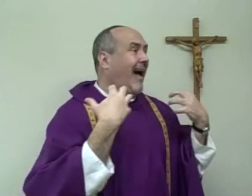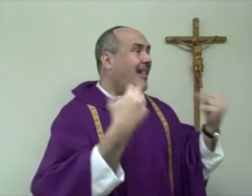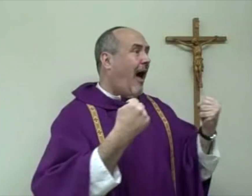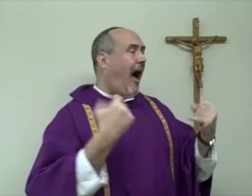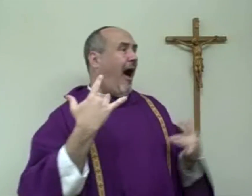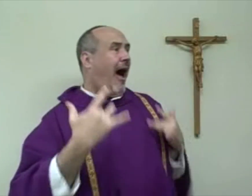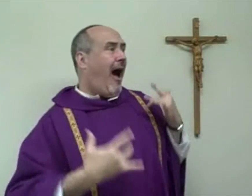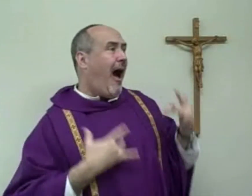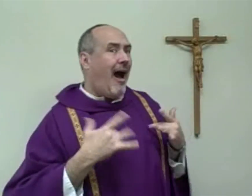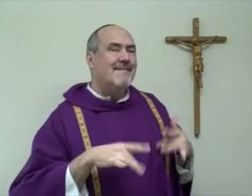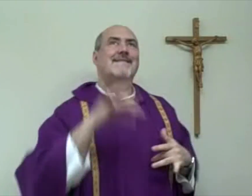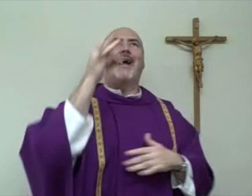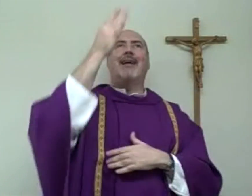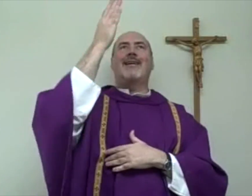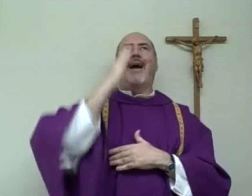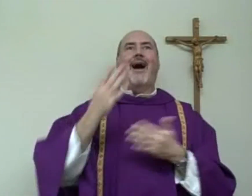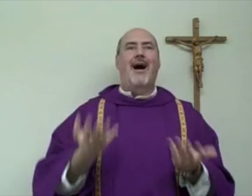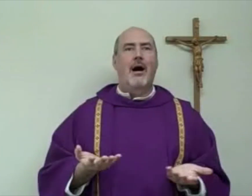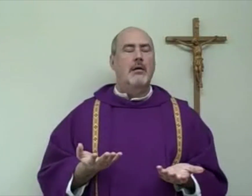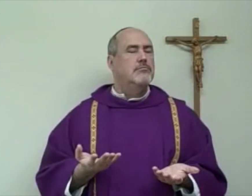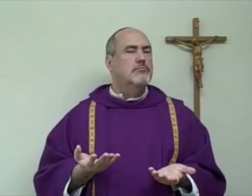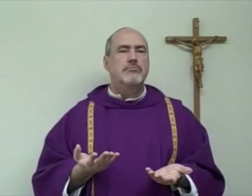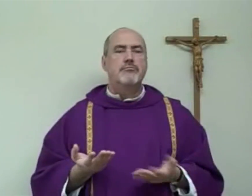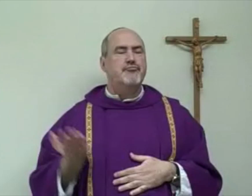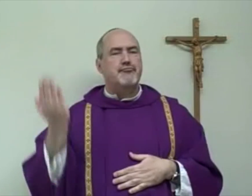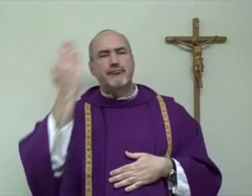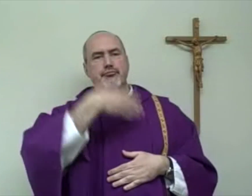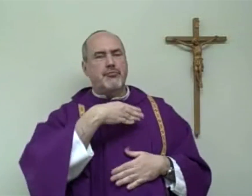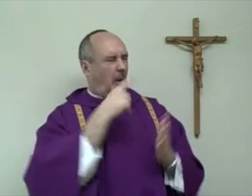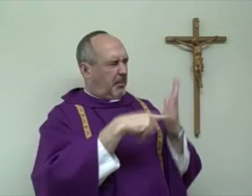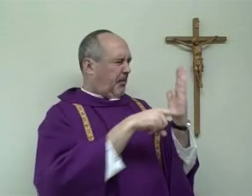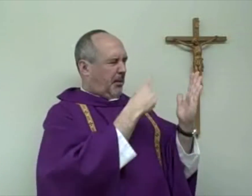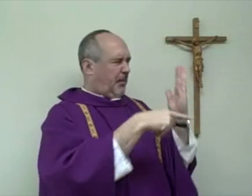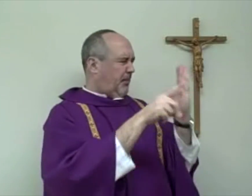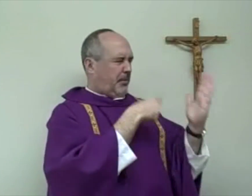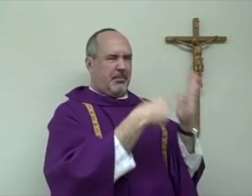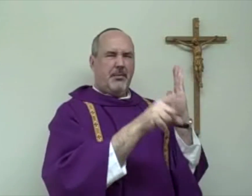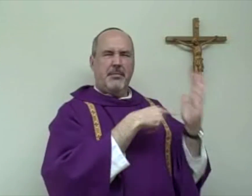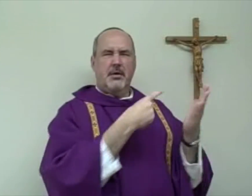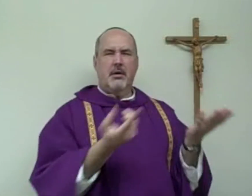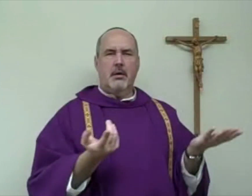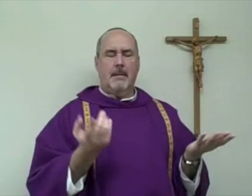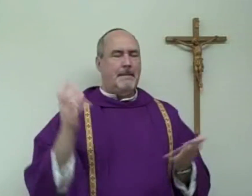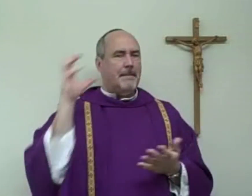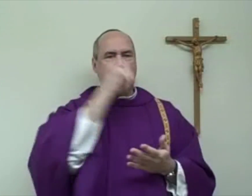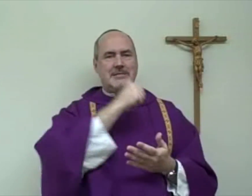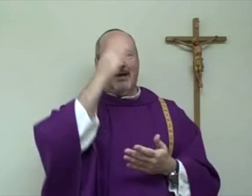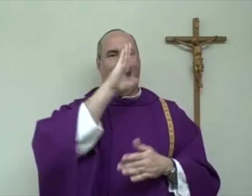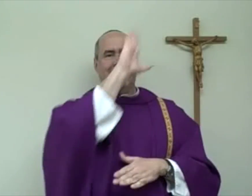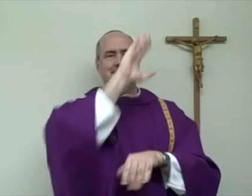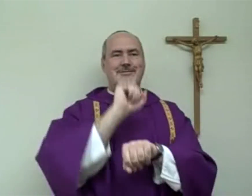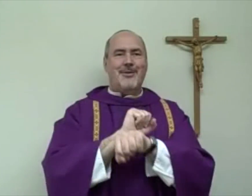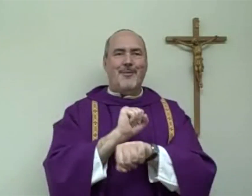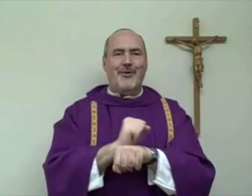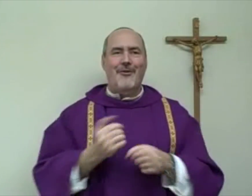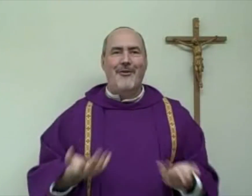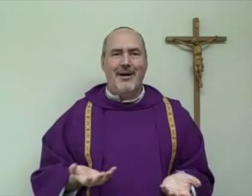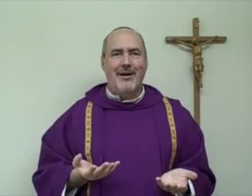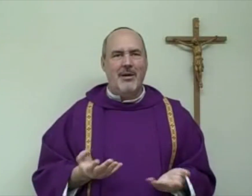miraculous work and healing and been excited, they would have found God. But they didn't. They were blind to it and criticized Jesus for